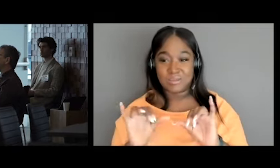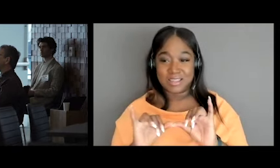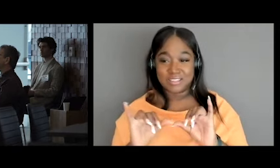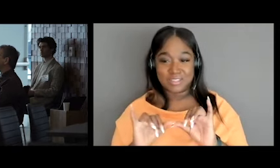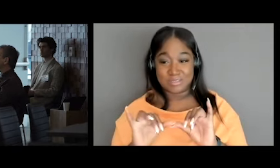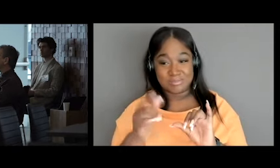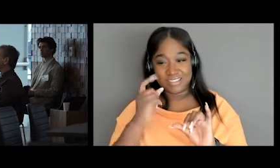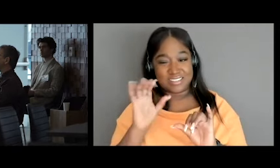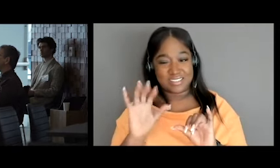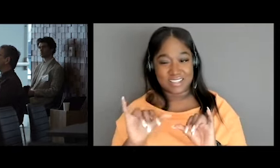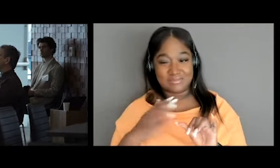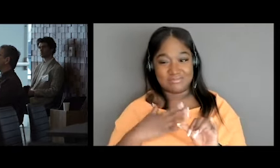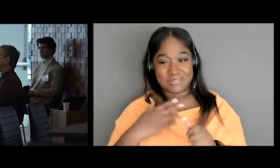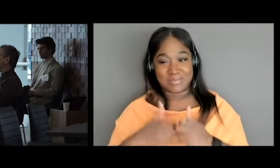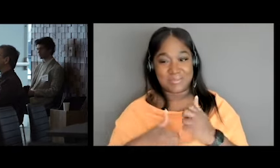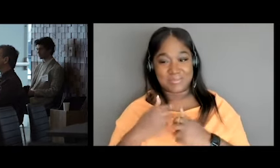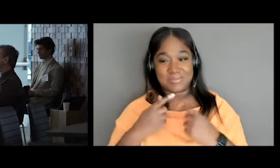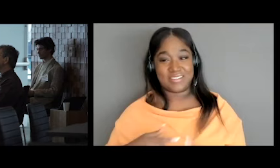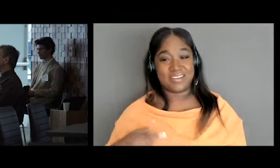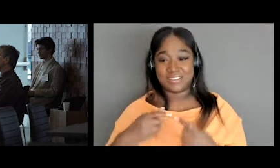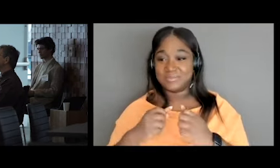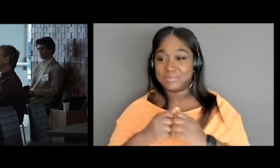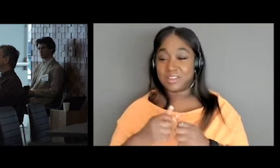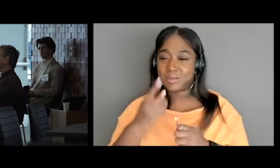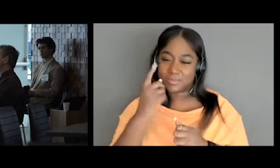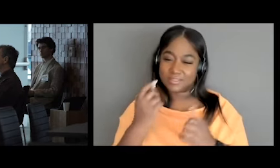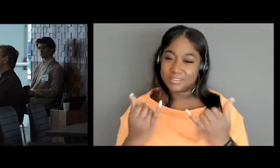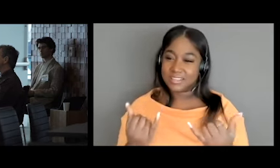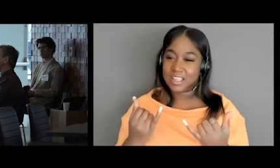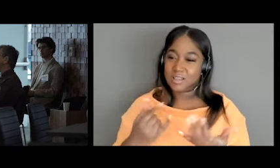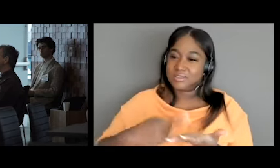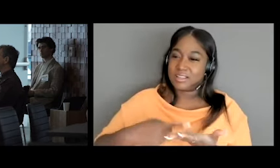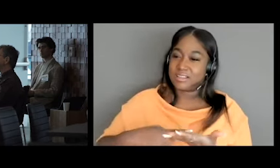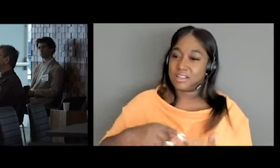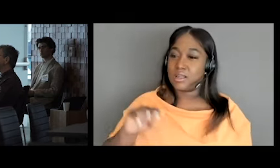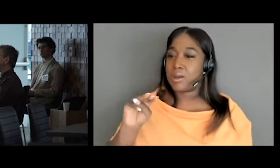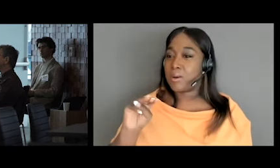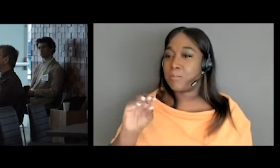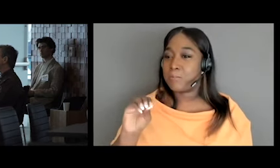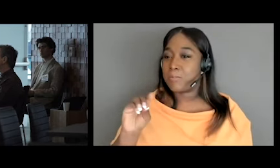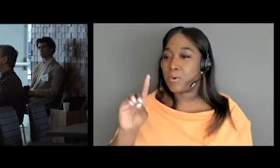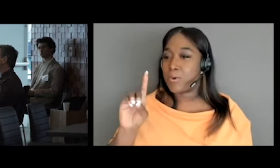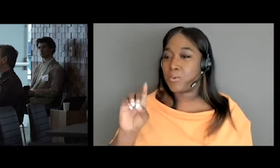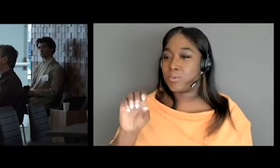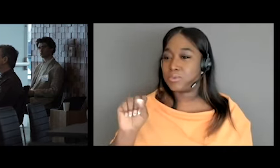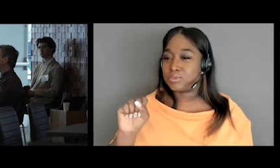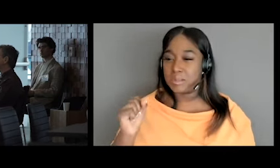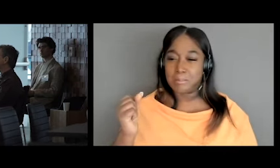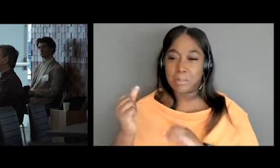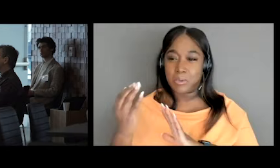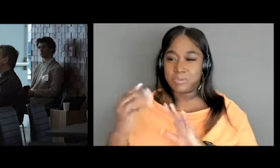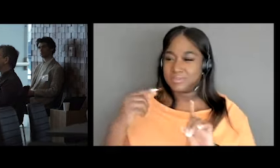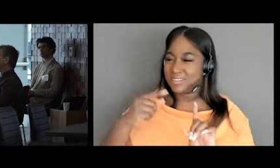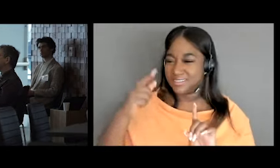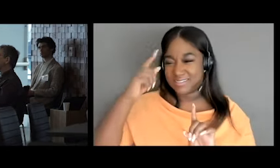think we talk about modes, access to modes, and in many respects, I think that's the wrong framework for